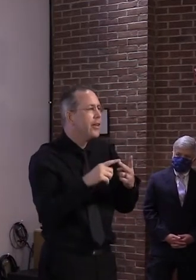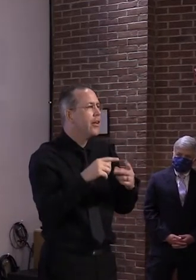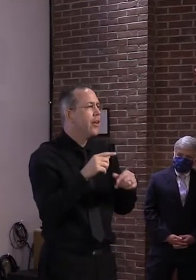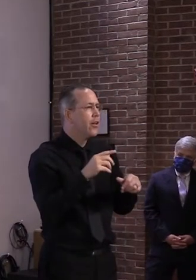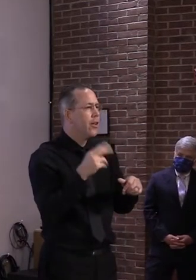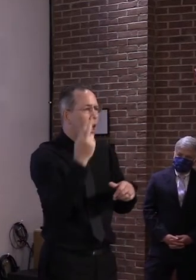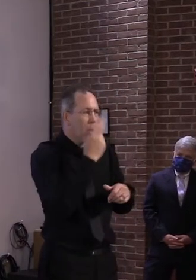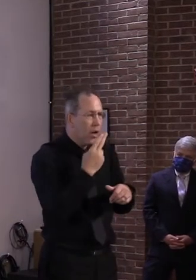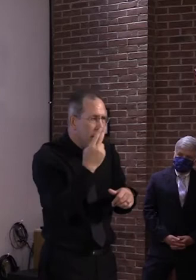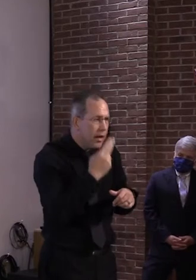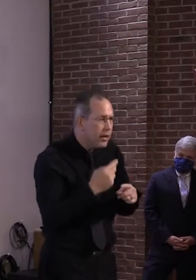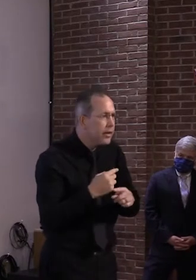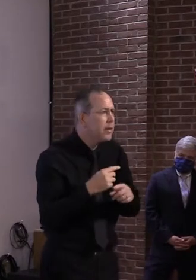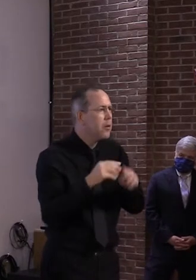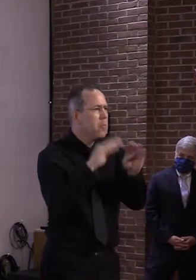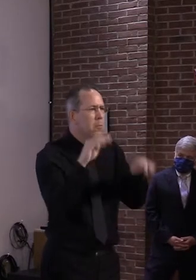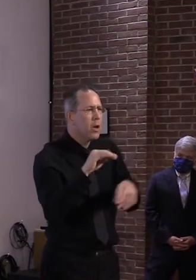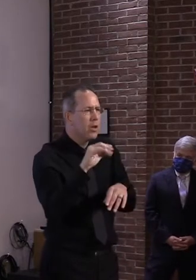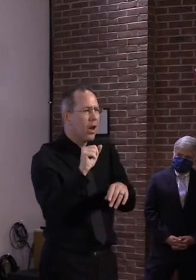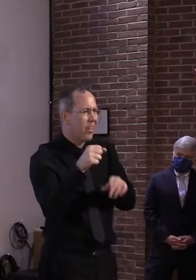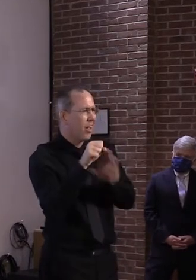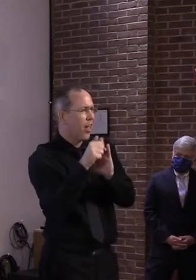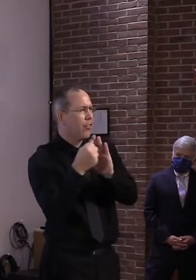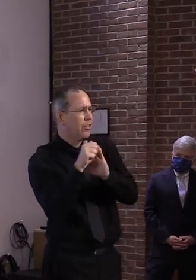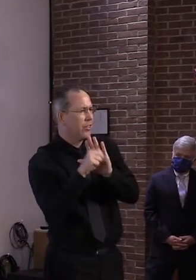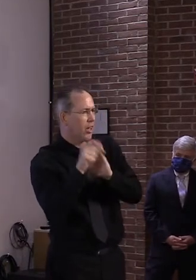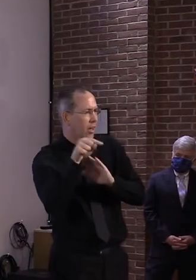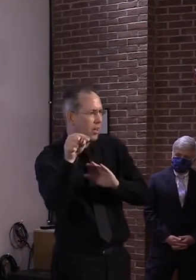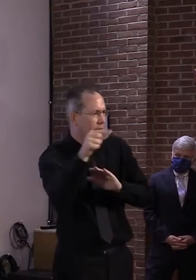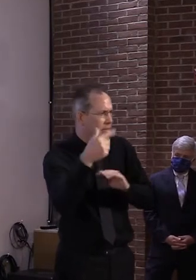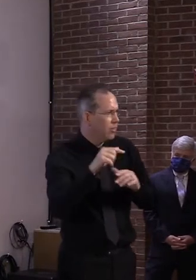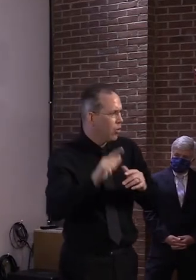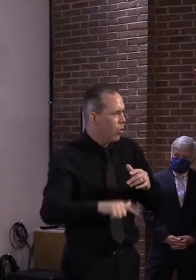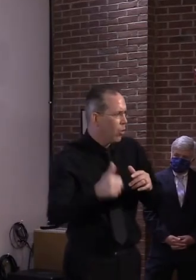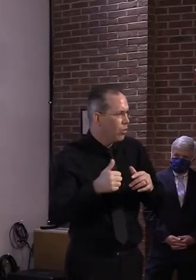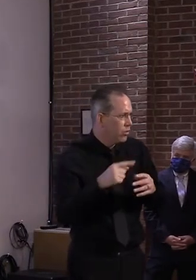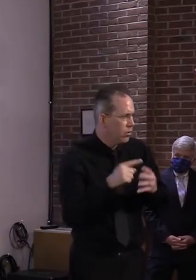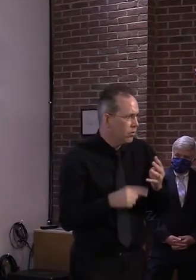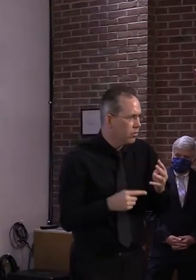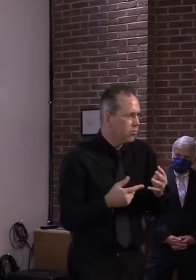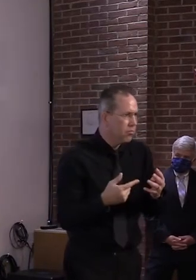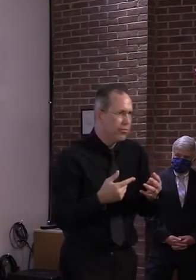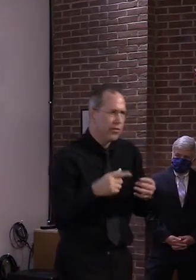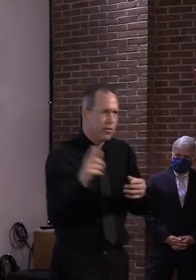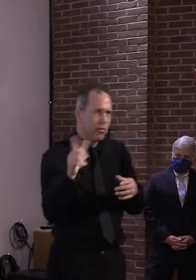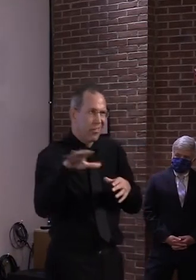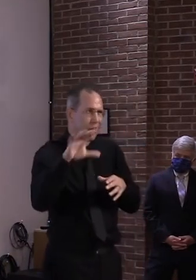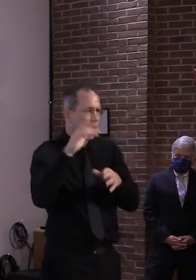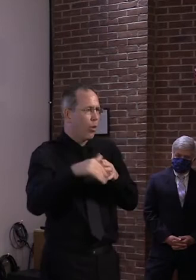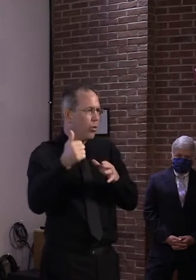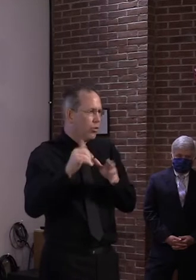for, and we remain committed to staying in that top five.